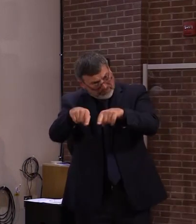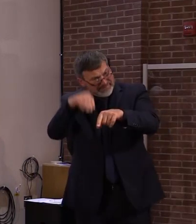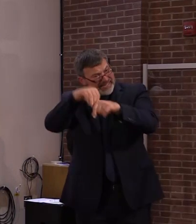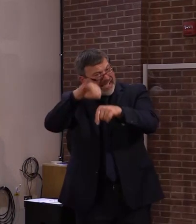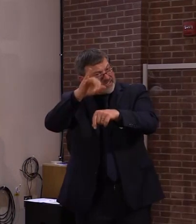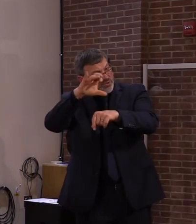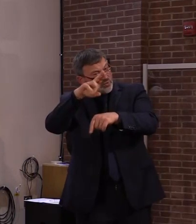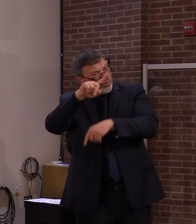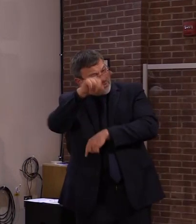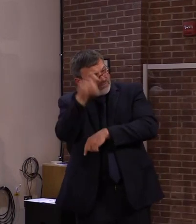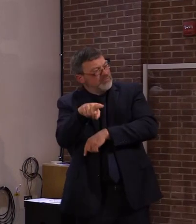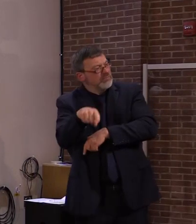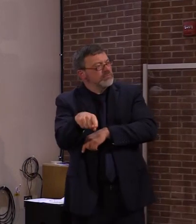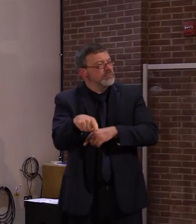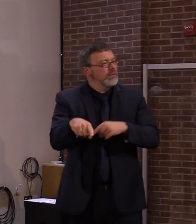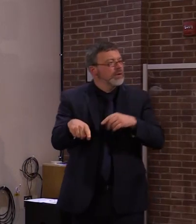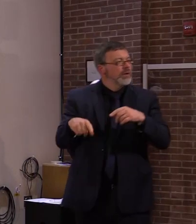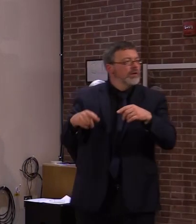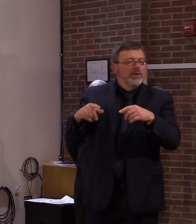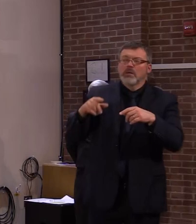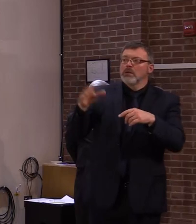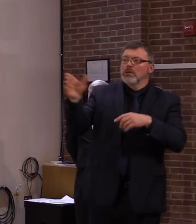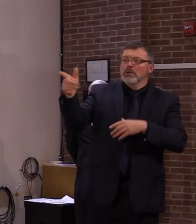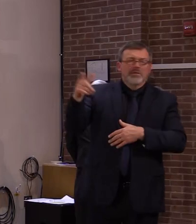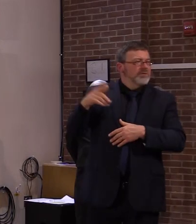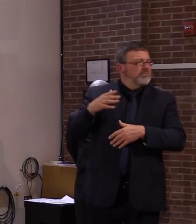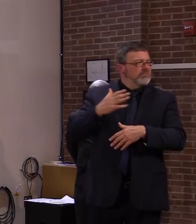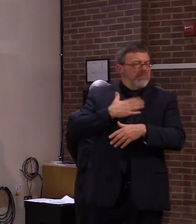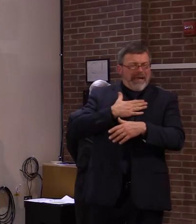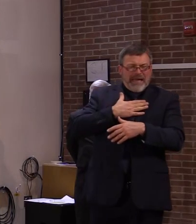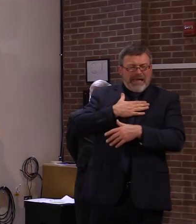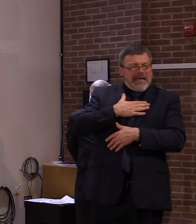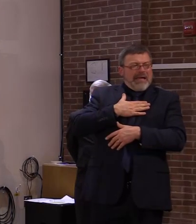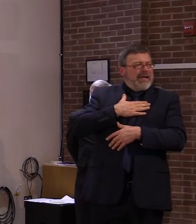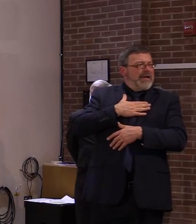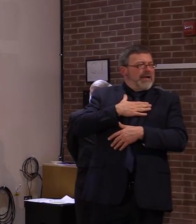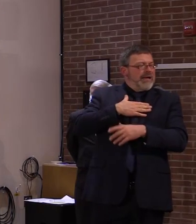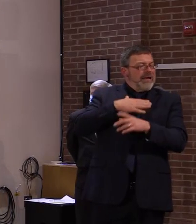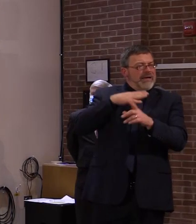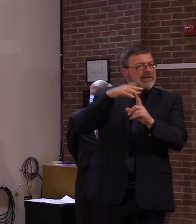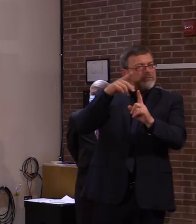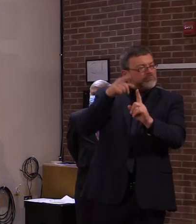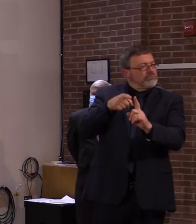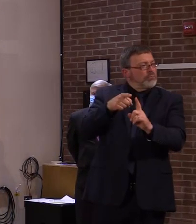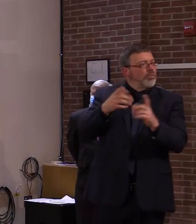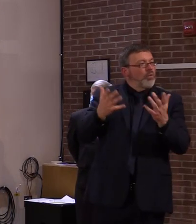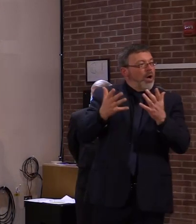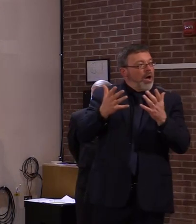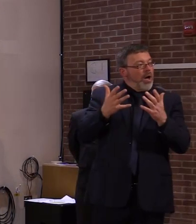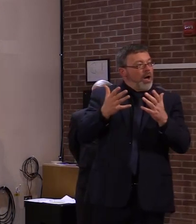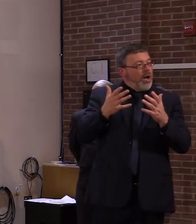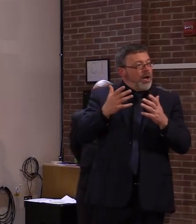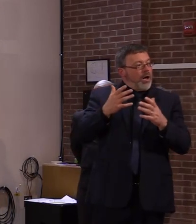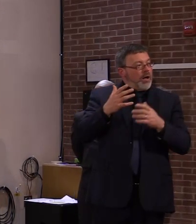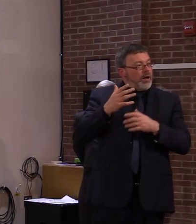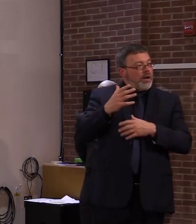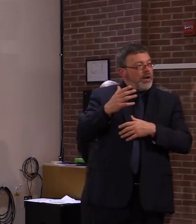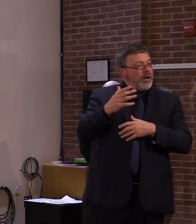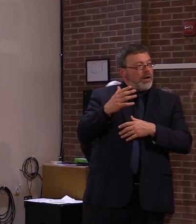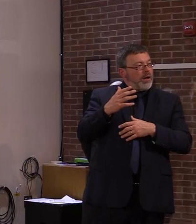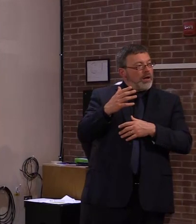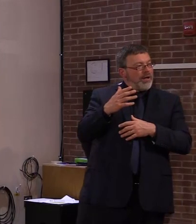I guess what I'm really getting at, Commissioner Levine, is given the high VAERS numbers of